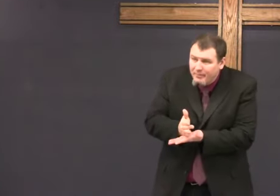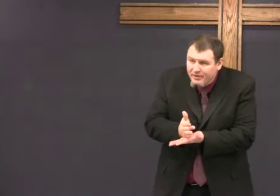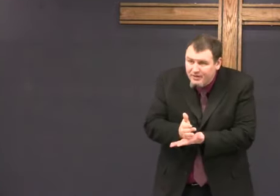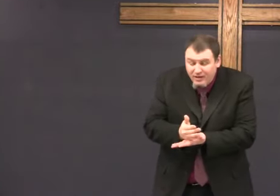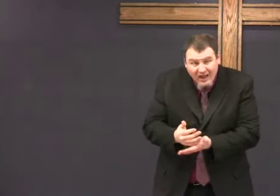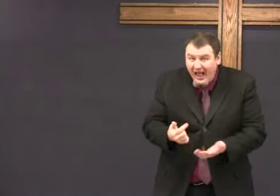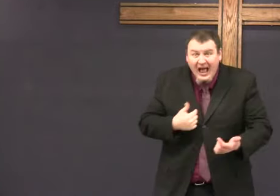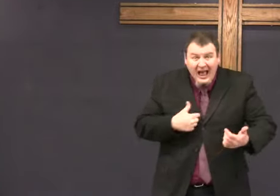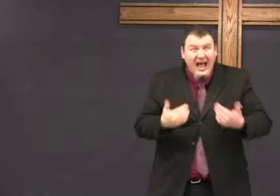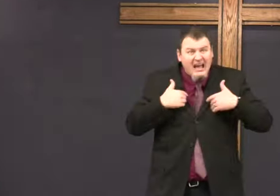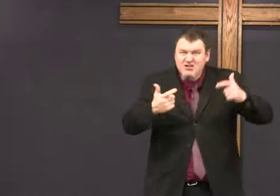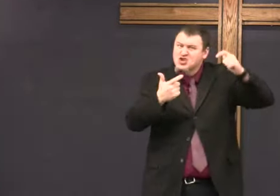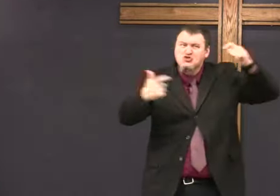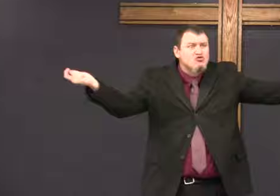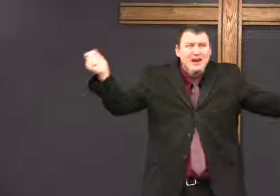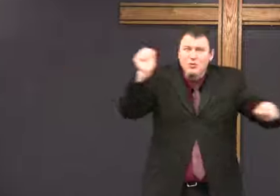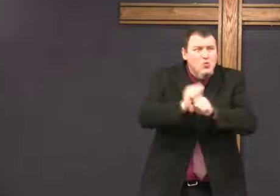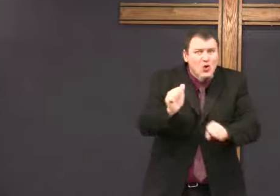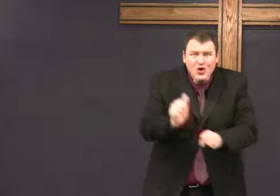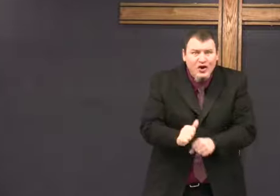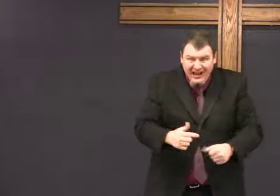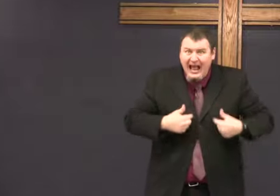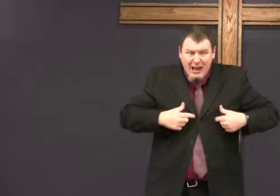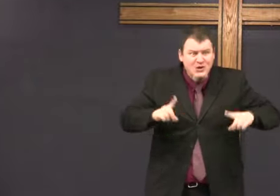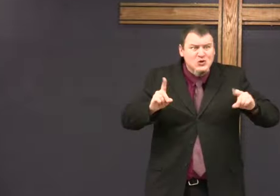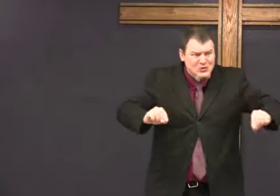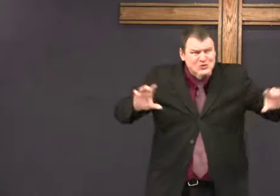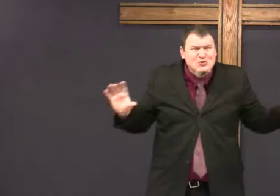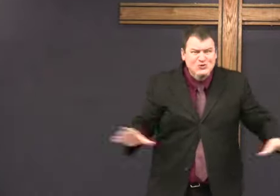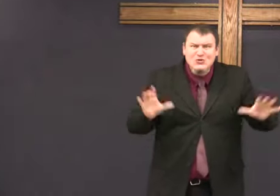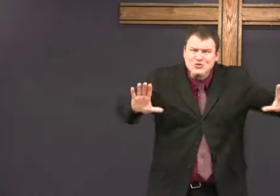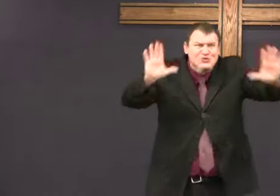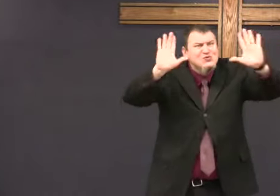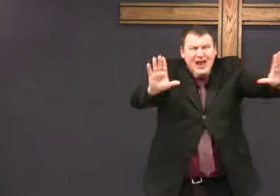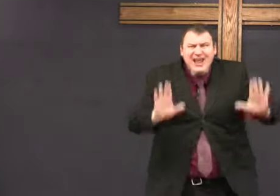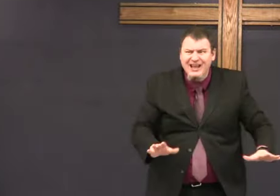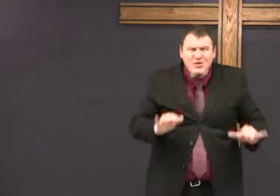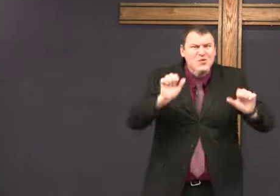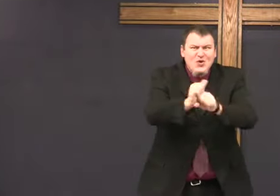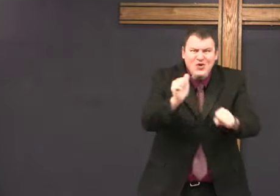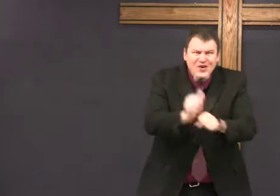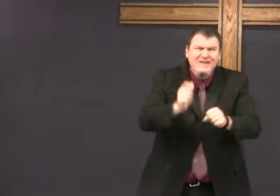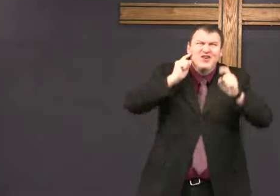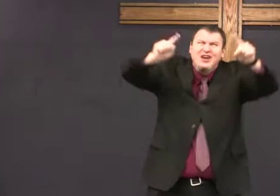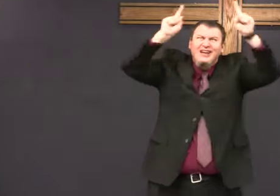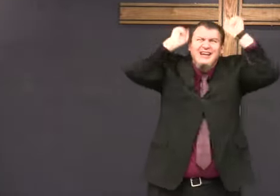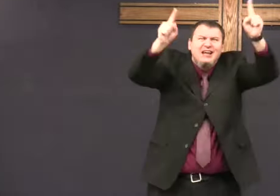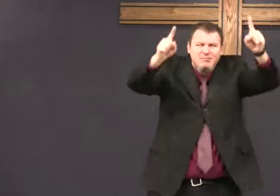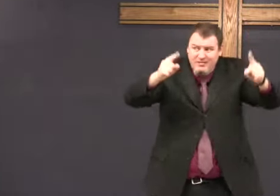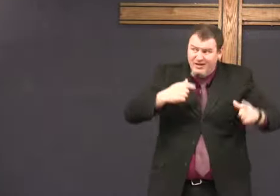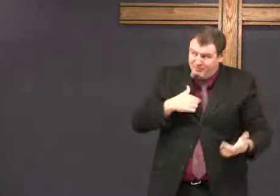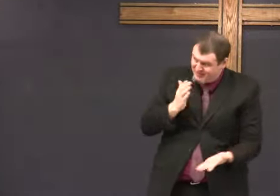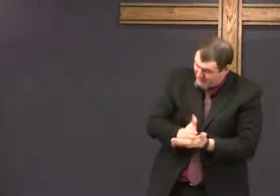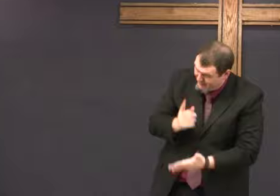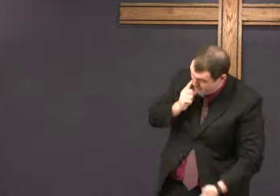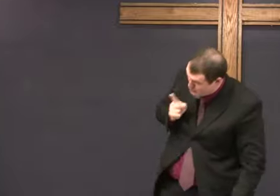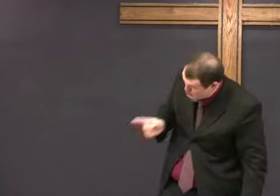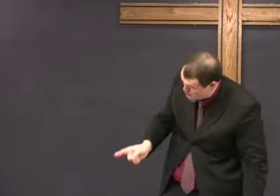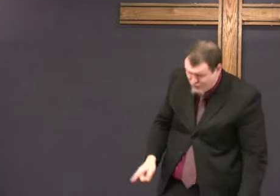that. I'm not going to stop what I'm doing here. I have a great work. I have a big job to do. And I'm going to do this for God. And I'm not